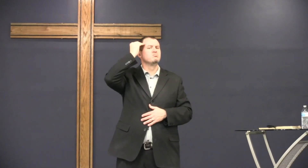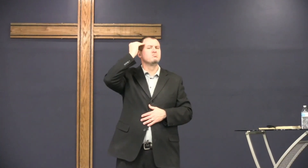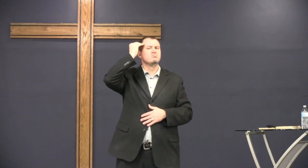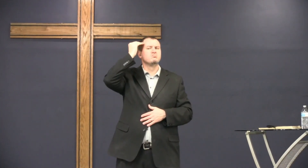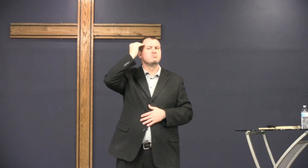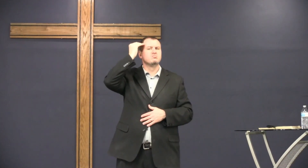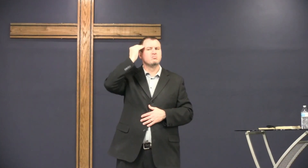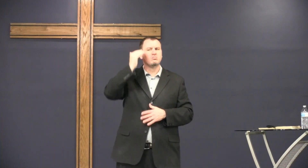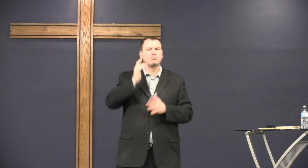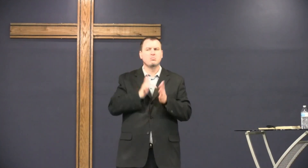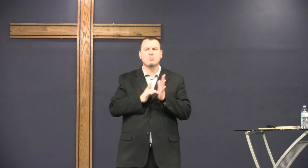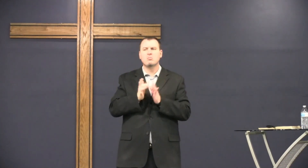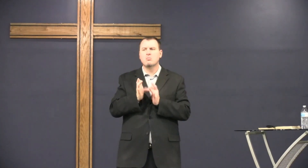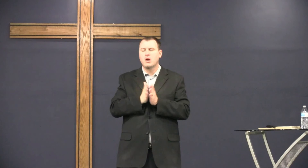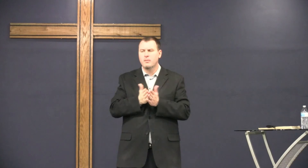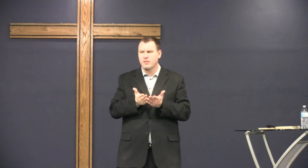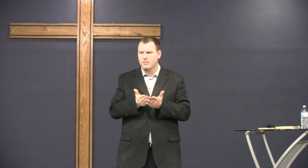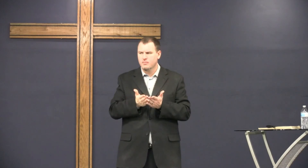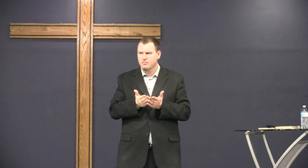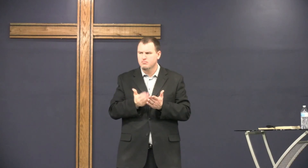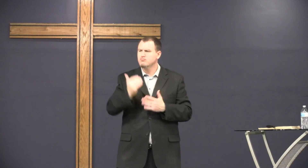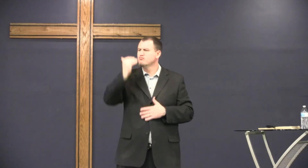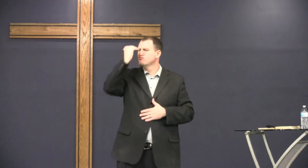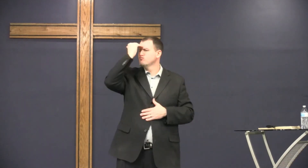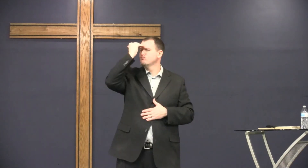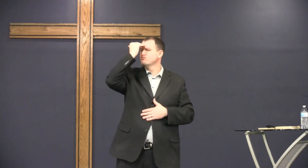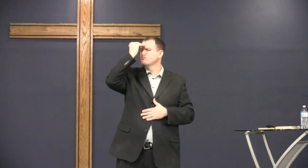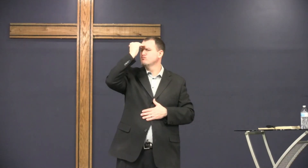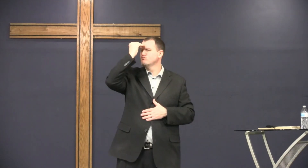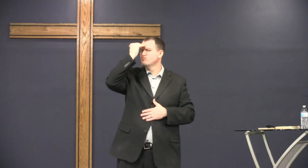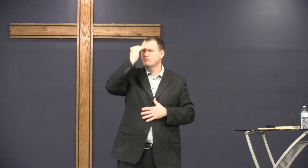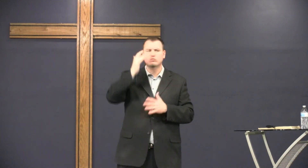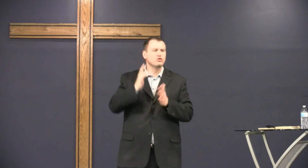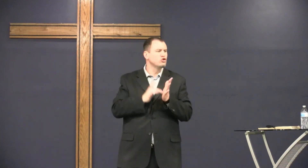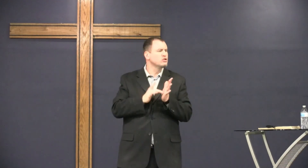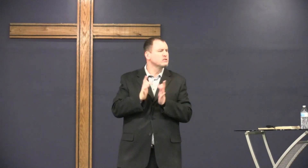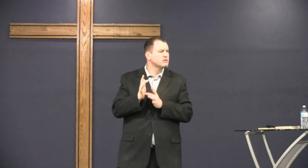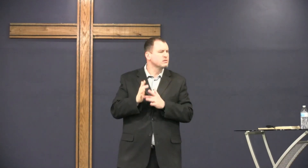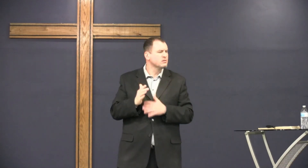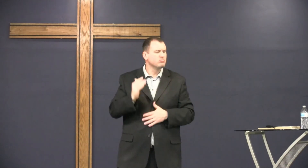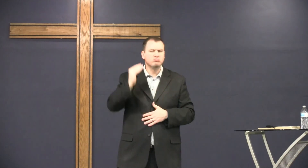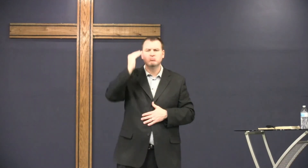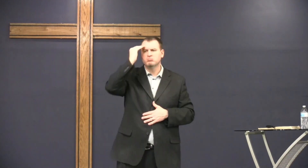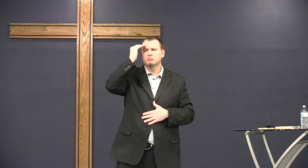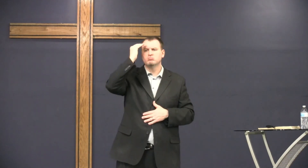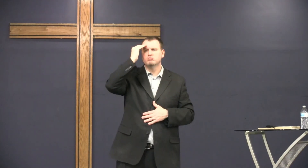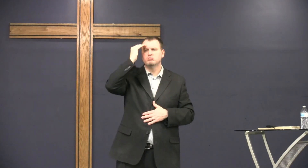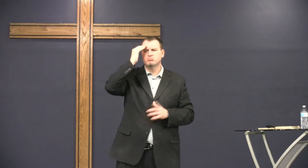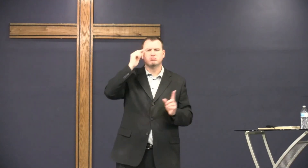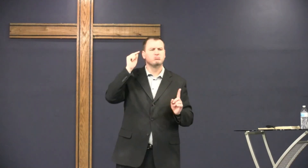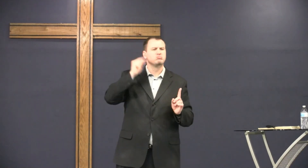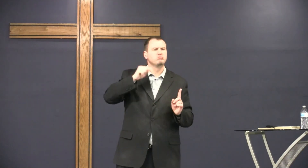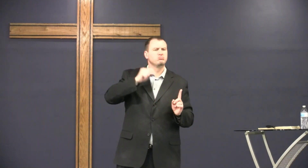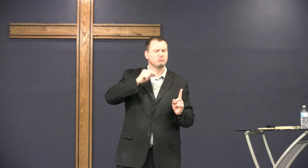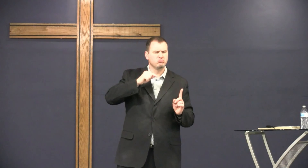I know a lot of people who know of the Bible. They know of Jesus. They